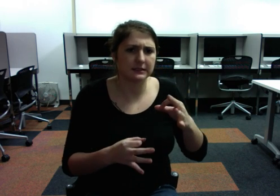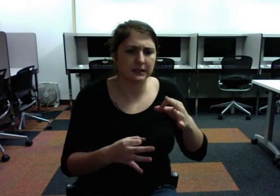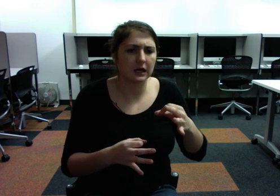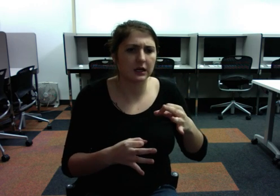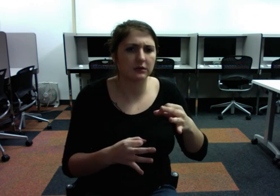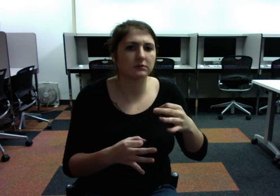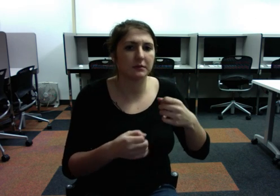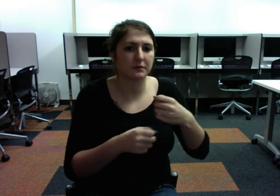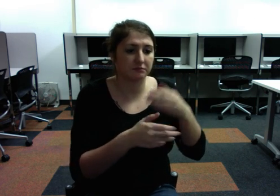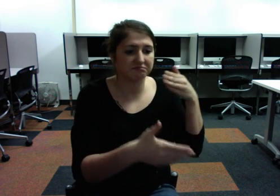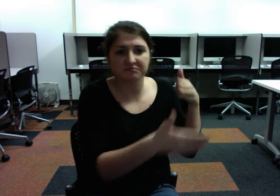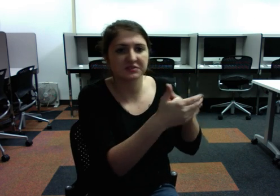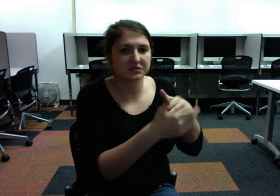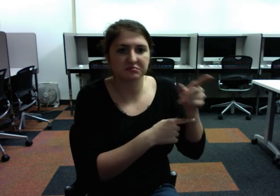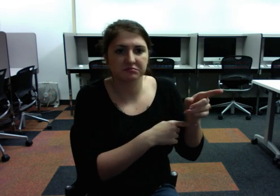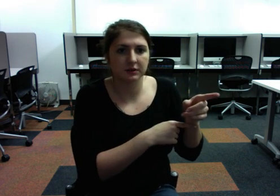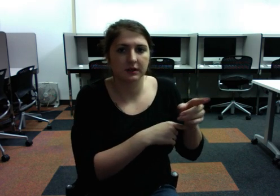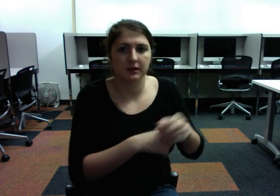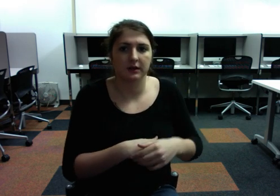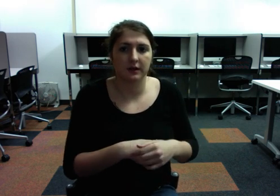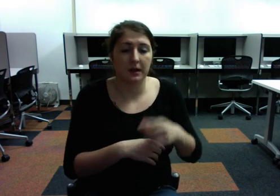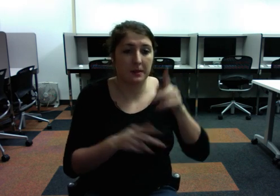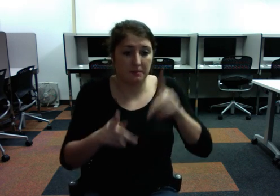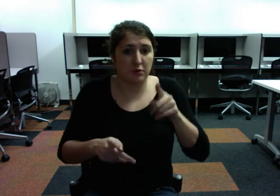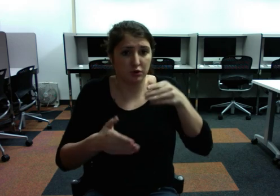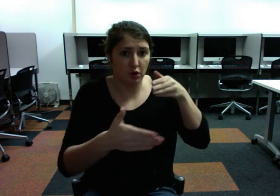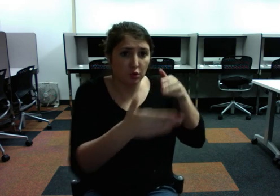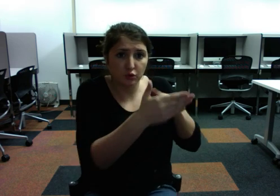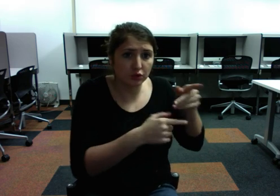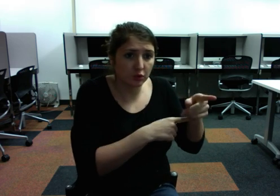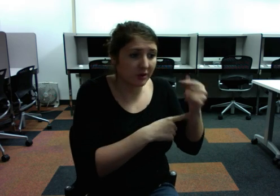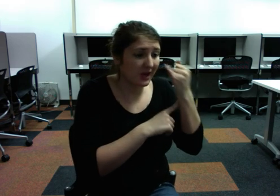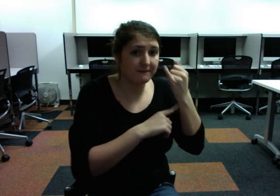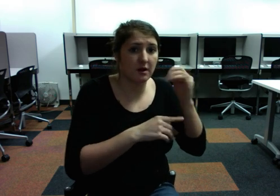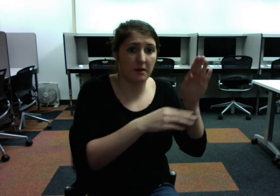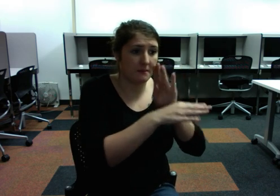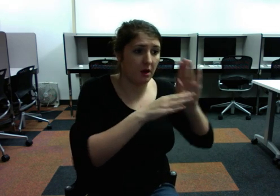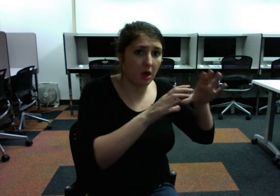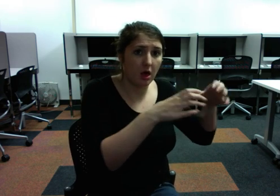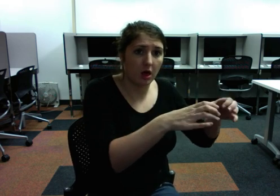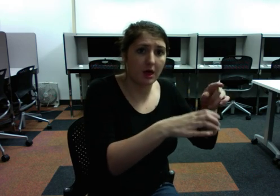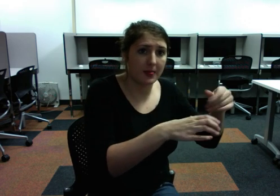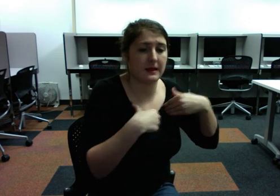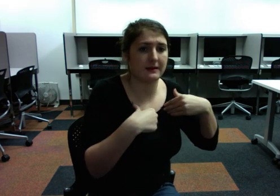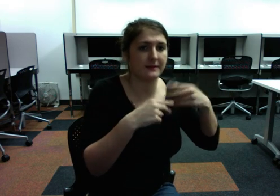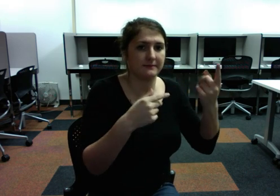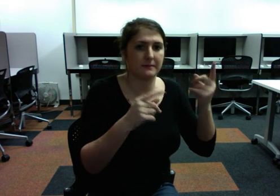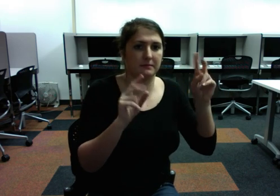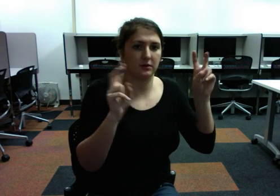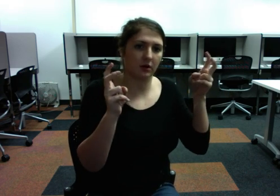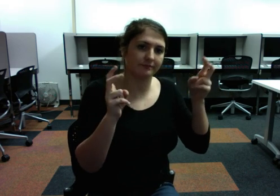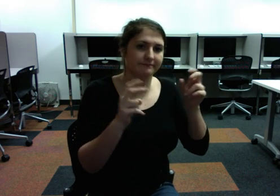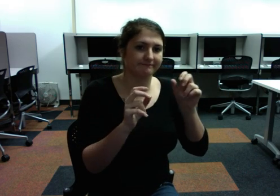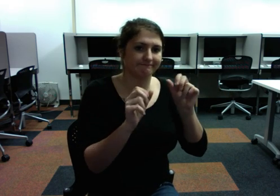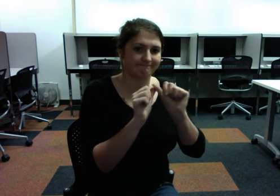served upon the persons that you sued. If it's a business, they have what's called an agent of service of process. If it's an individual, it has to